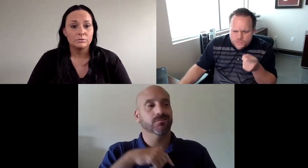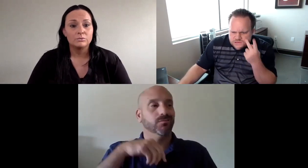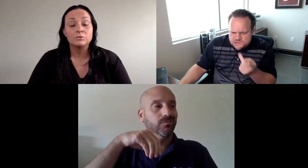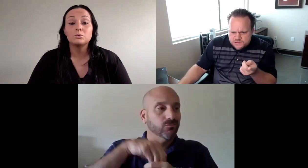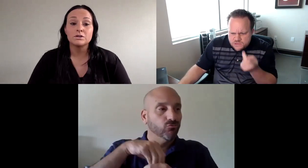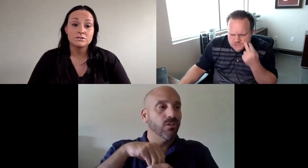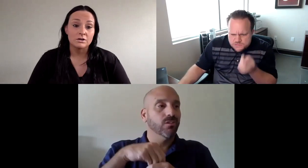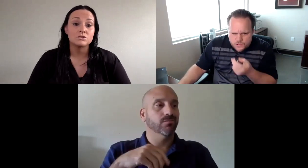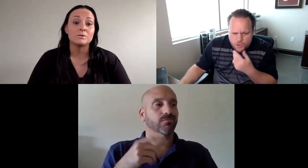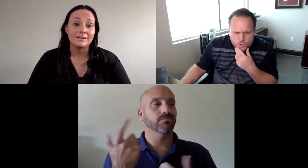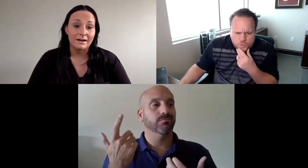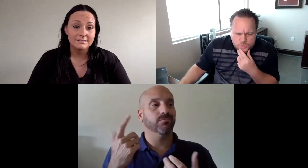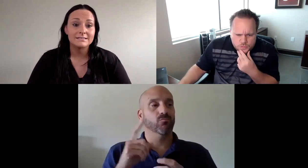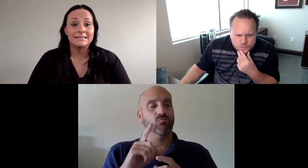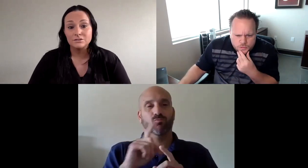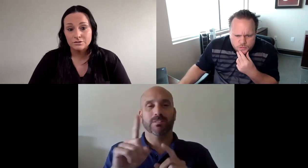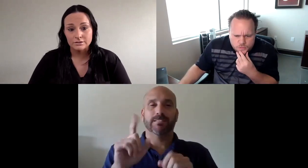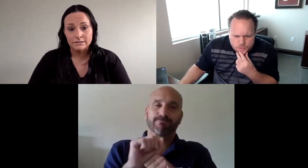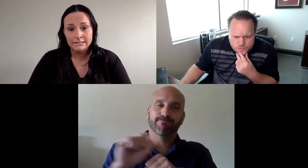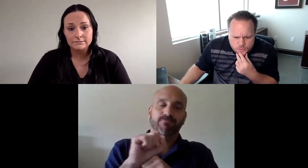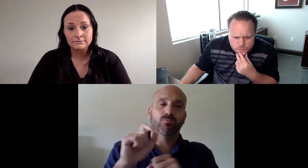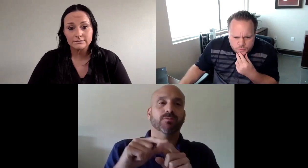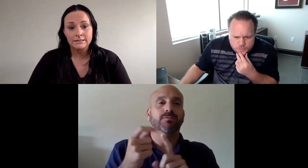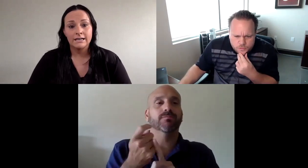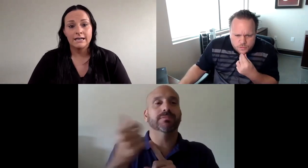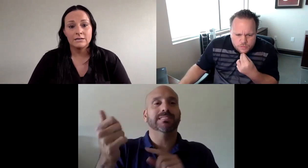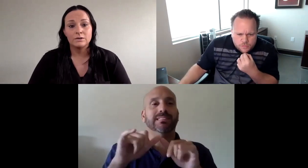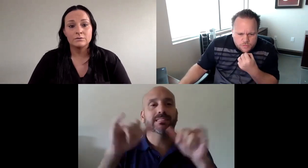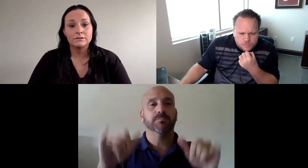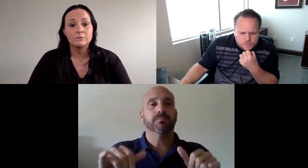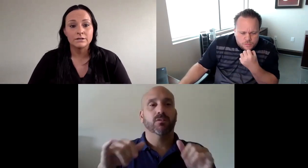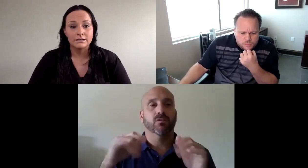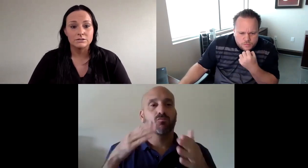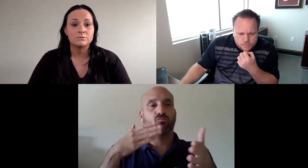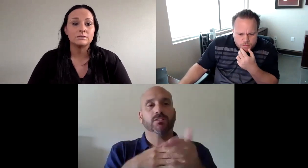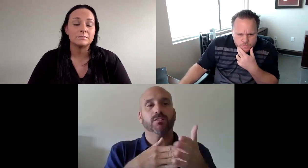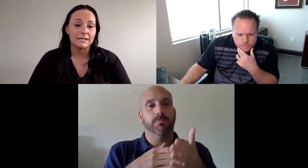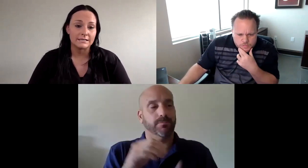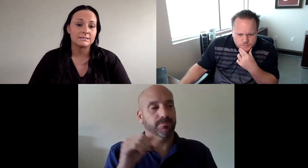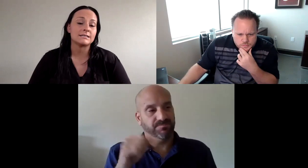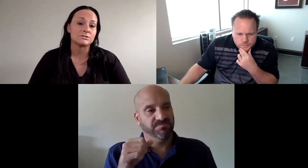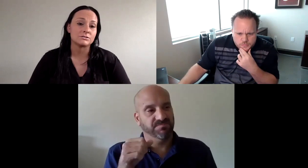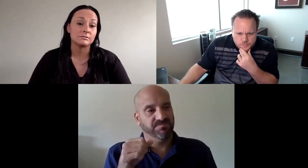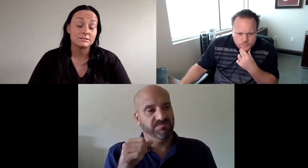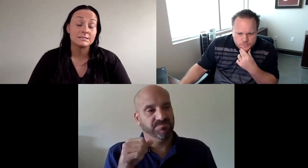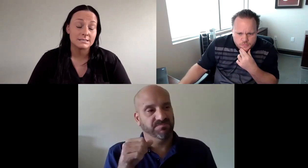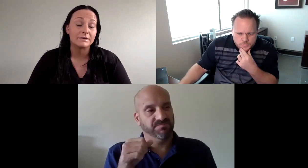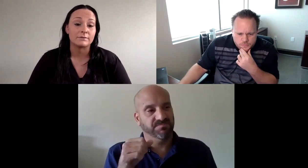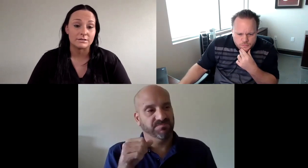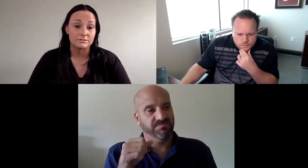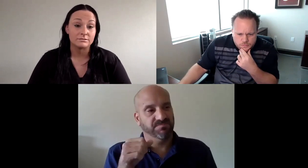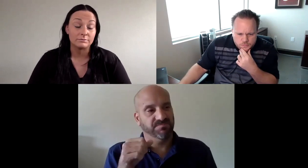The work starts with us internally, and we are really working to eliminate systemic